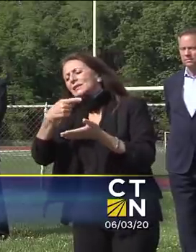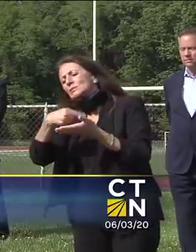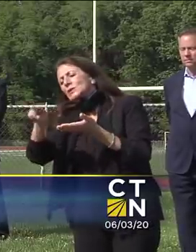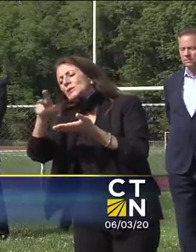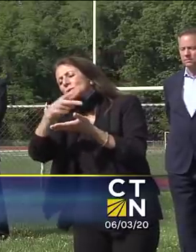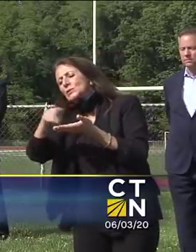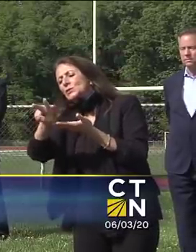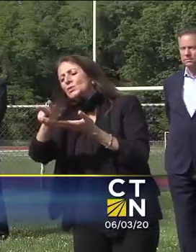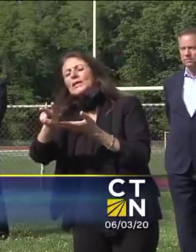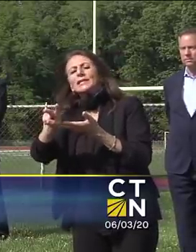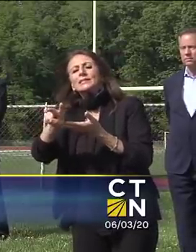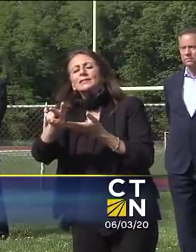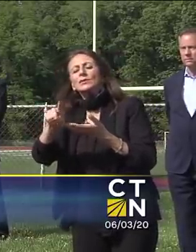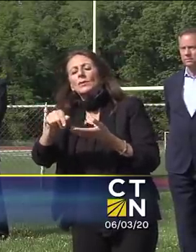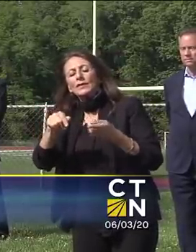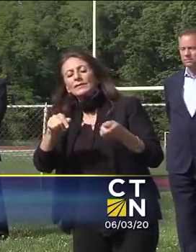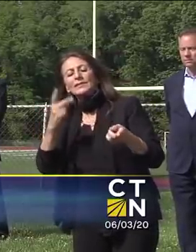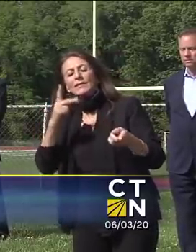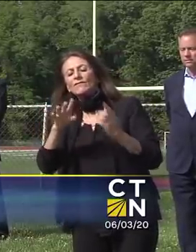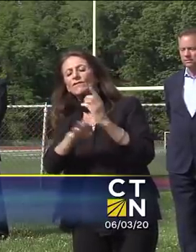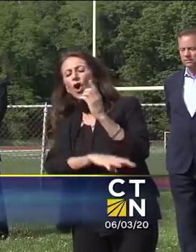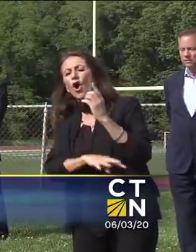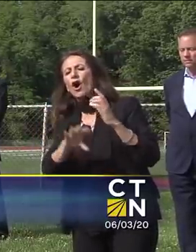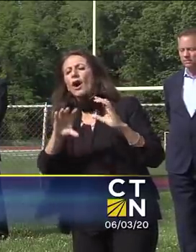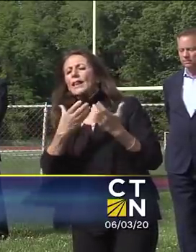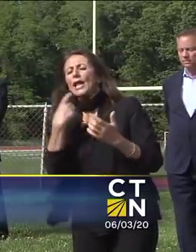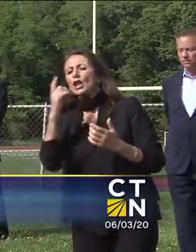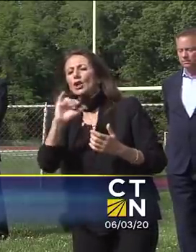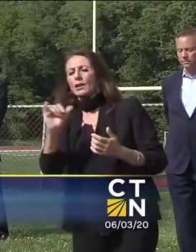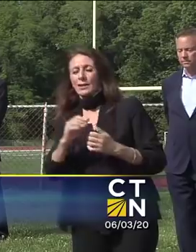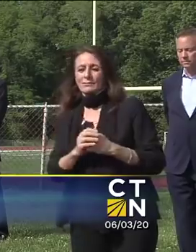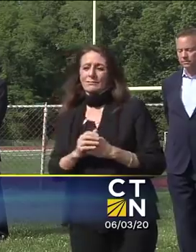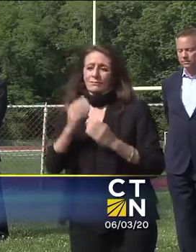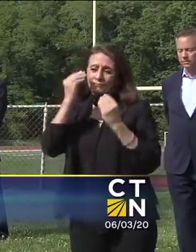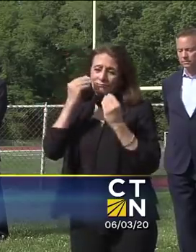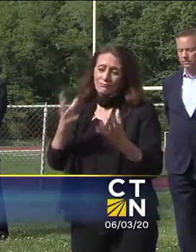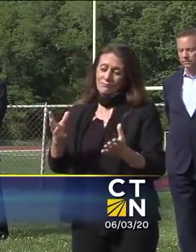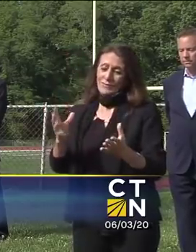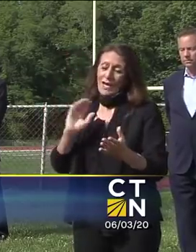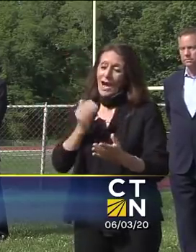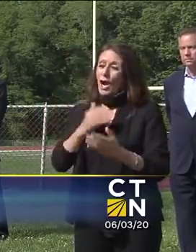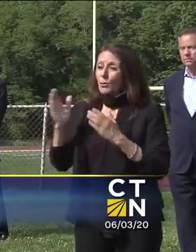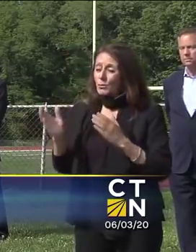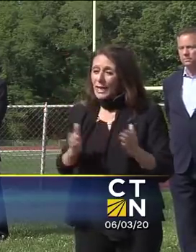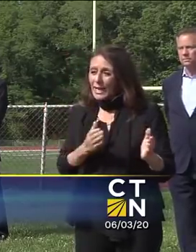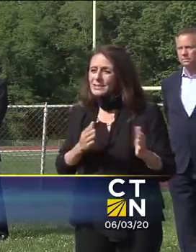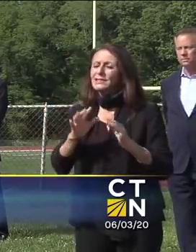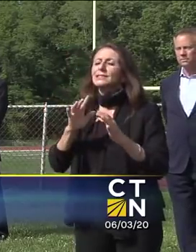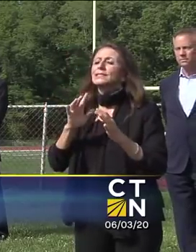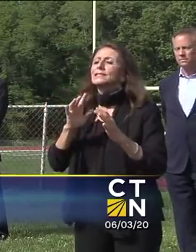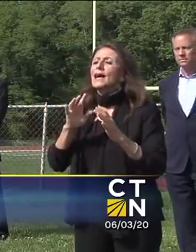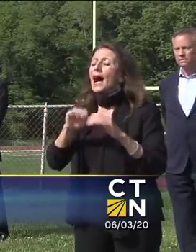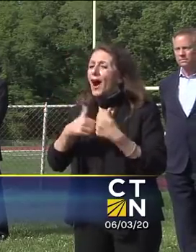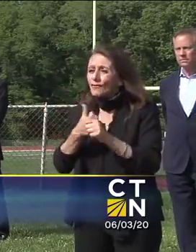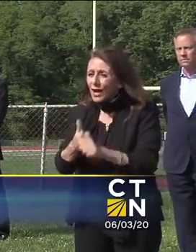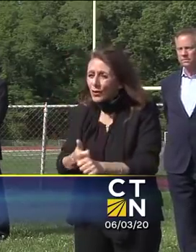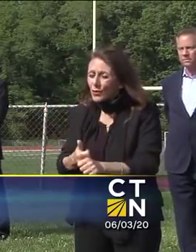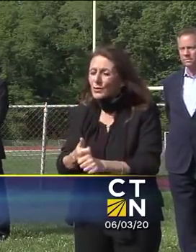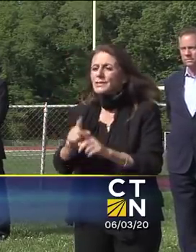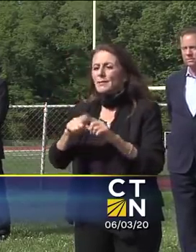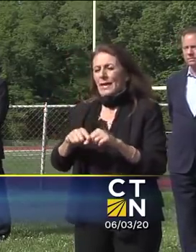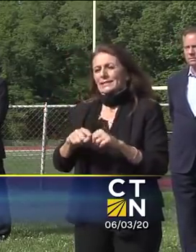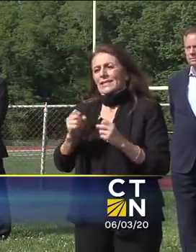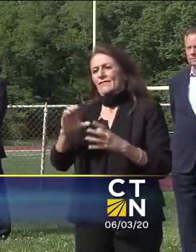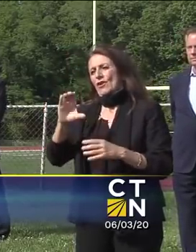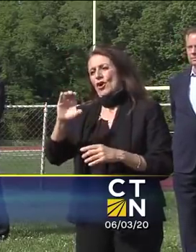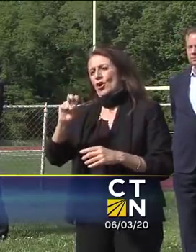what fall could look like. And keeping in mind that the best laid out plans are going to be determined mostly on how the COVID numbers are and whether